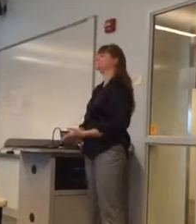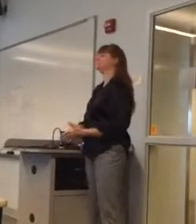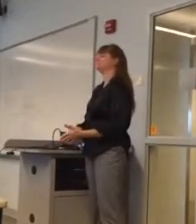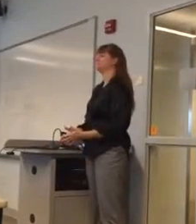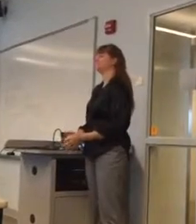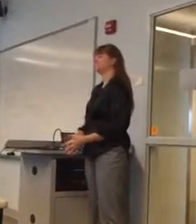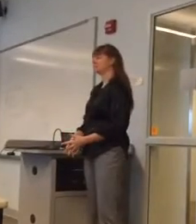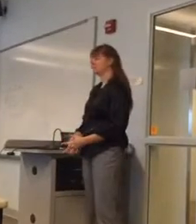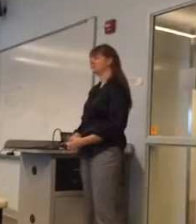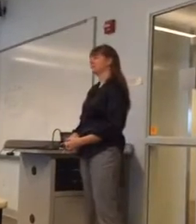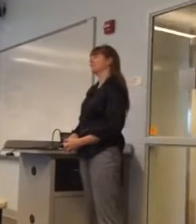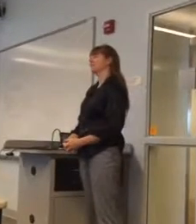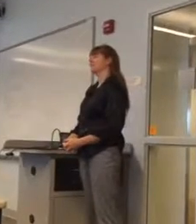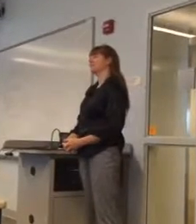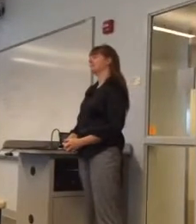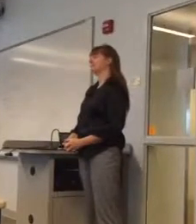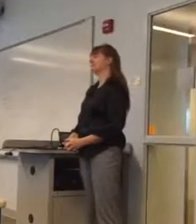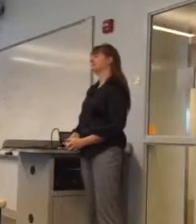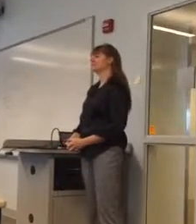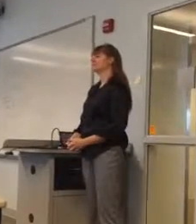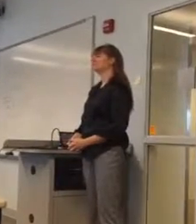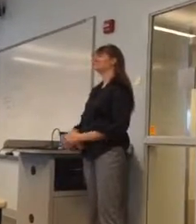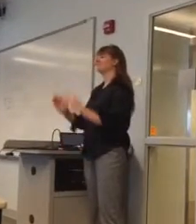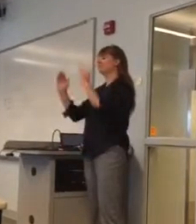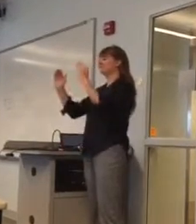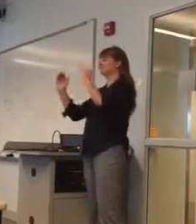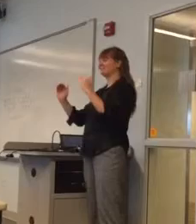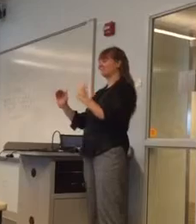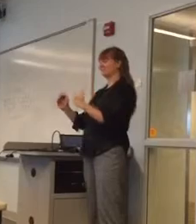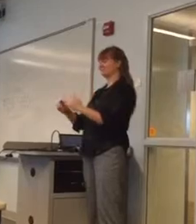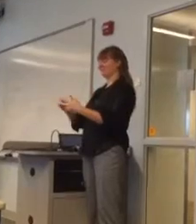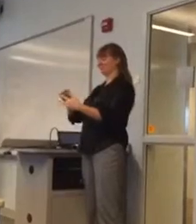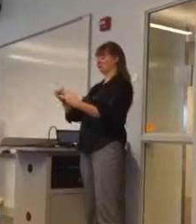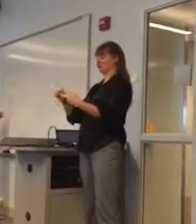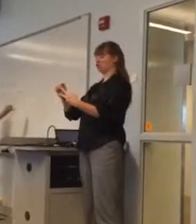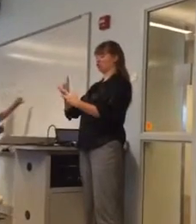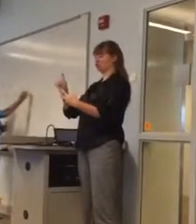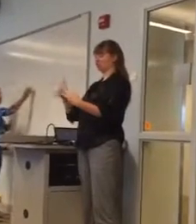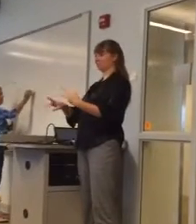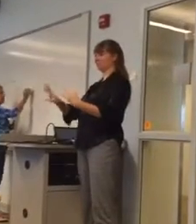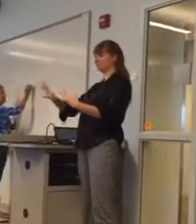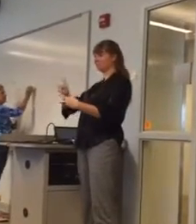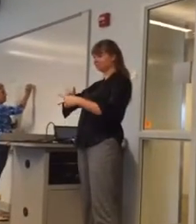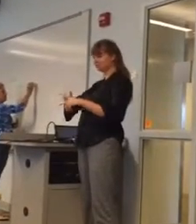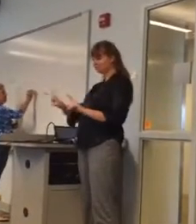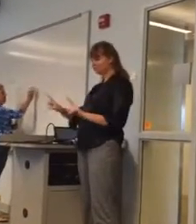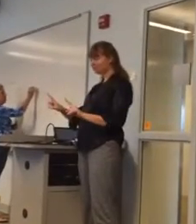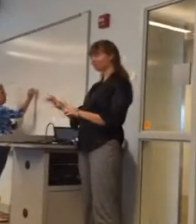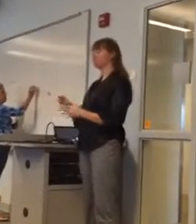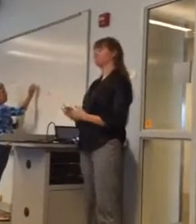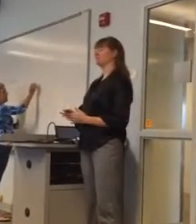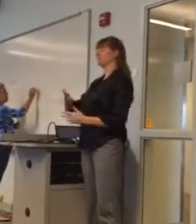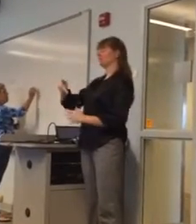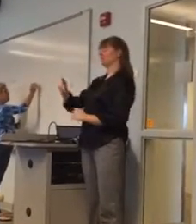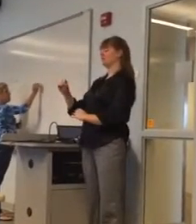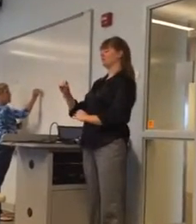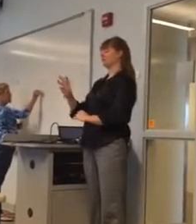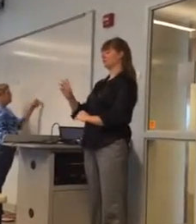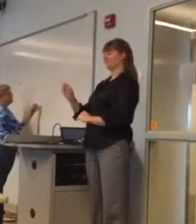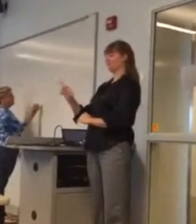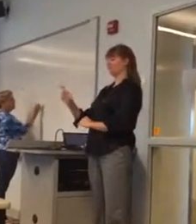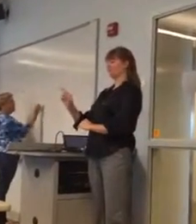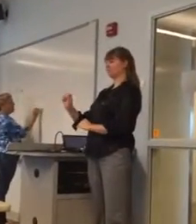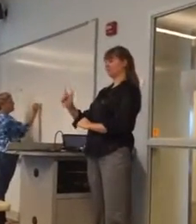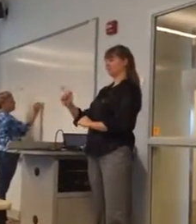Okay, now the next 2 questions are different. What is the power set of the null